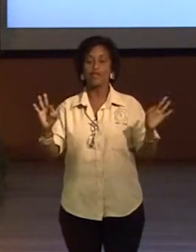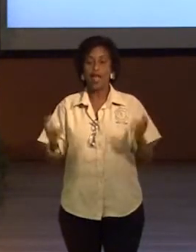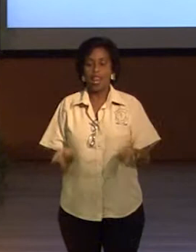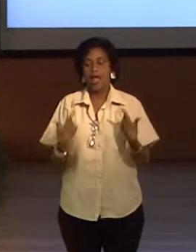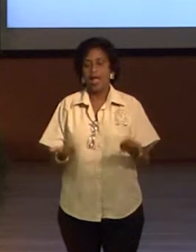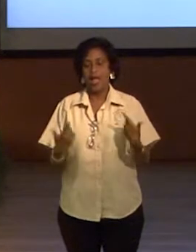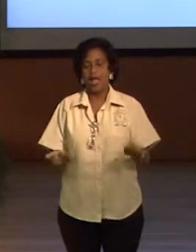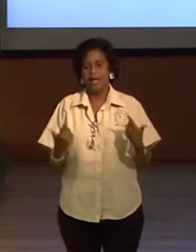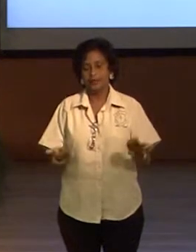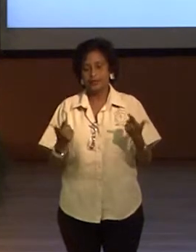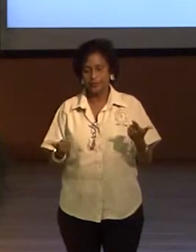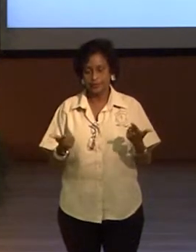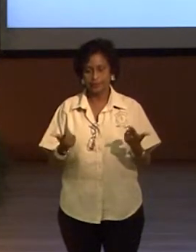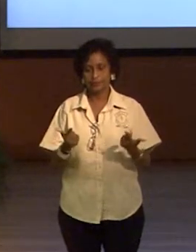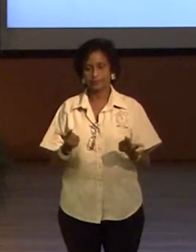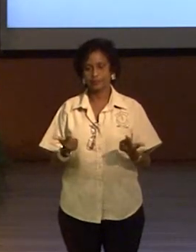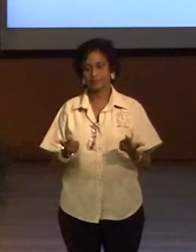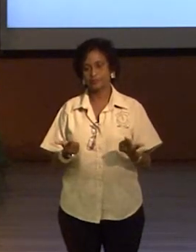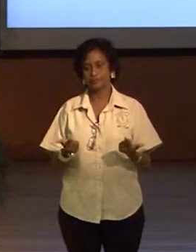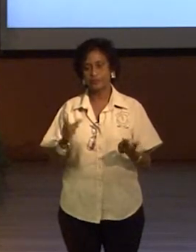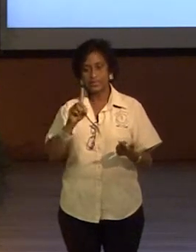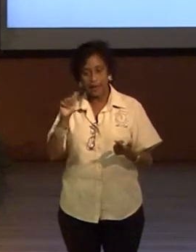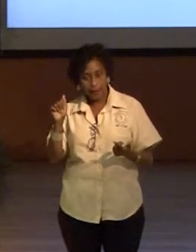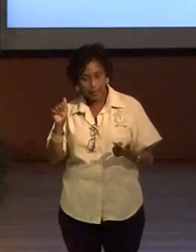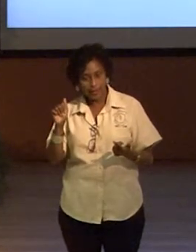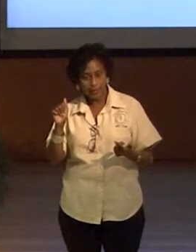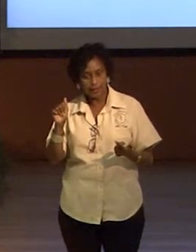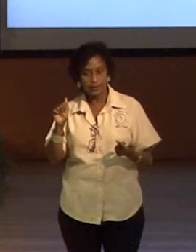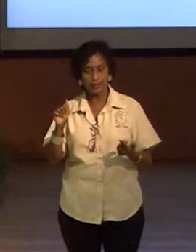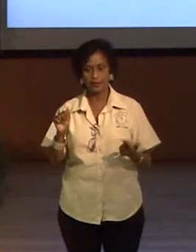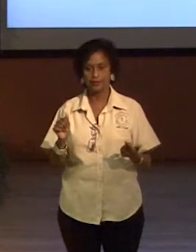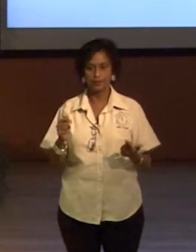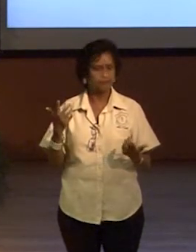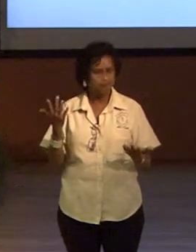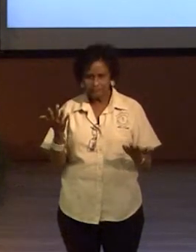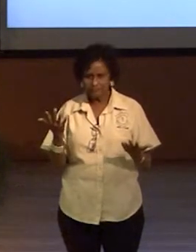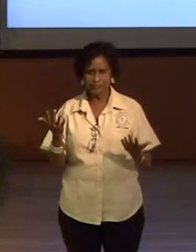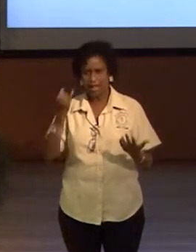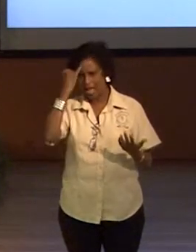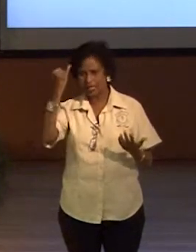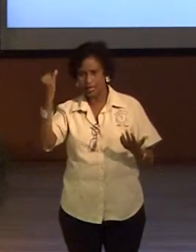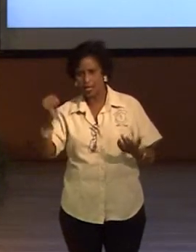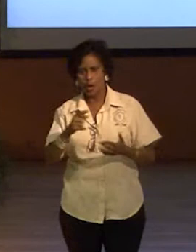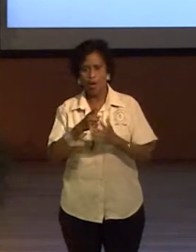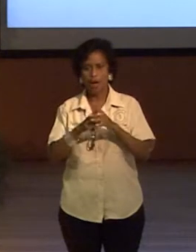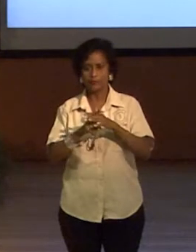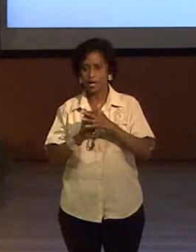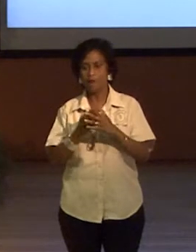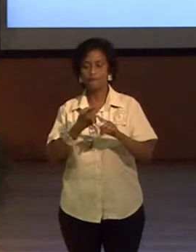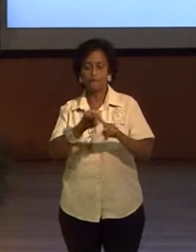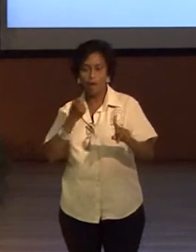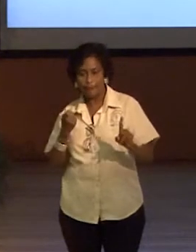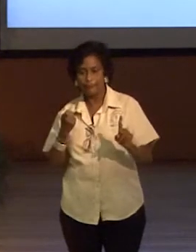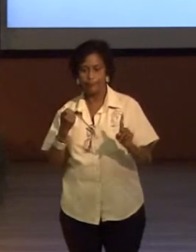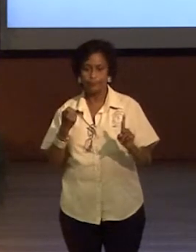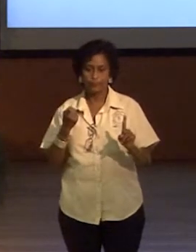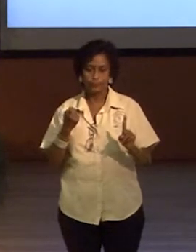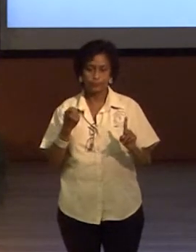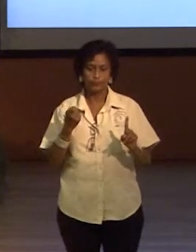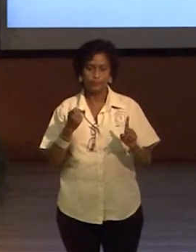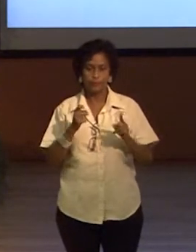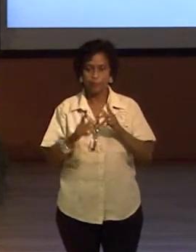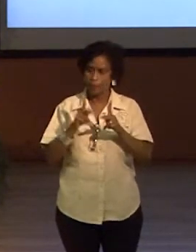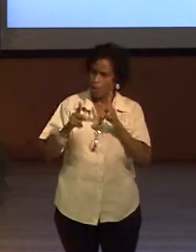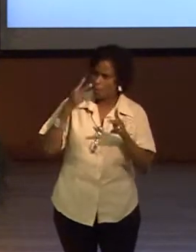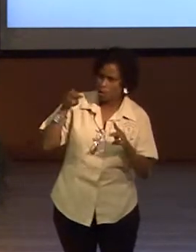that although the idea of disability comes about because of the biological reality